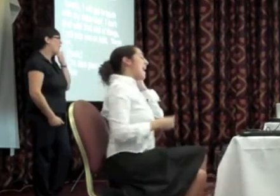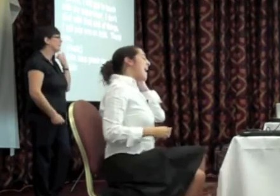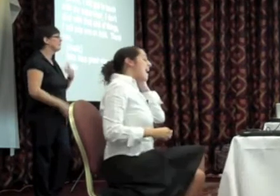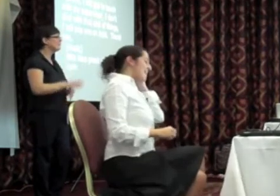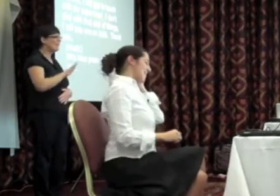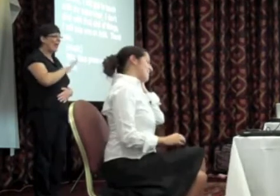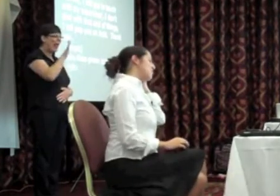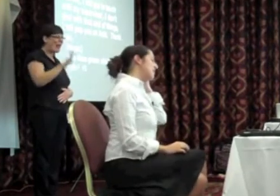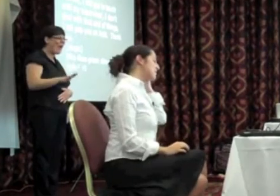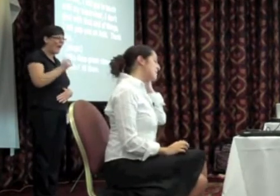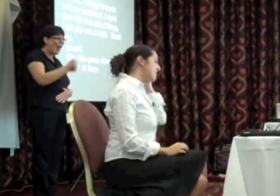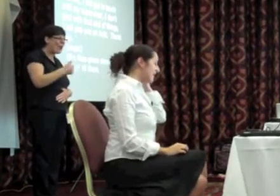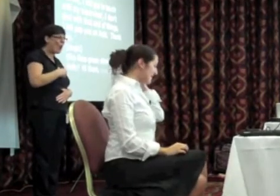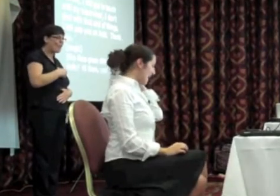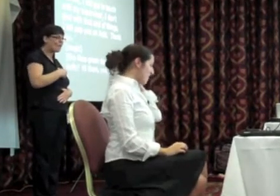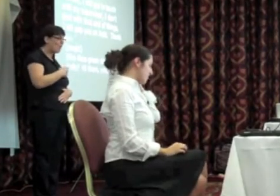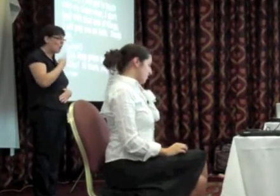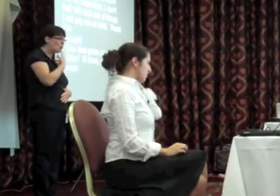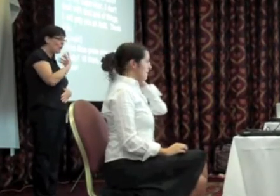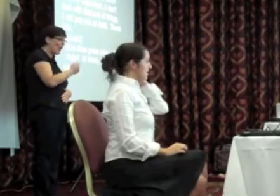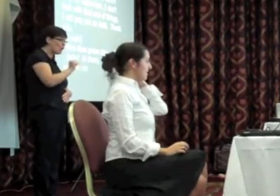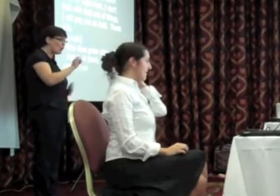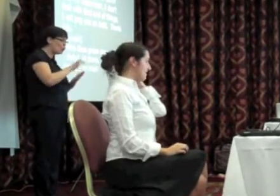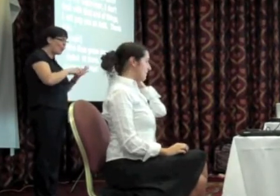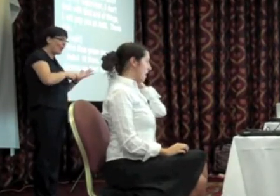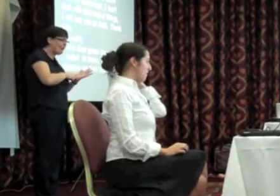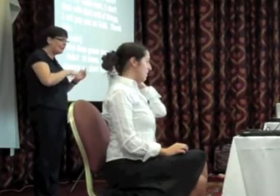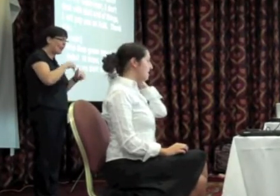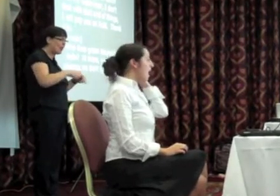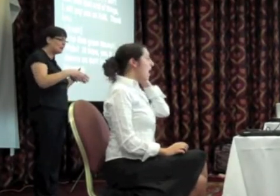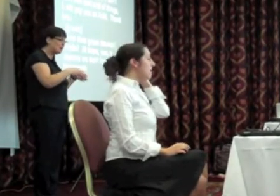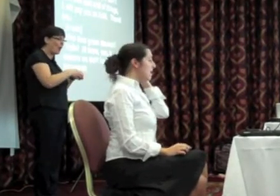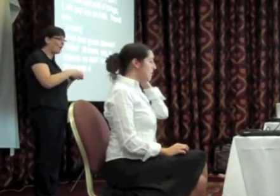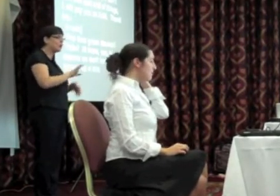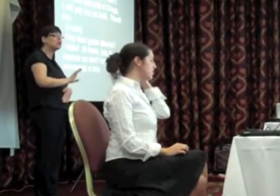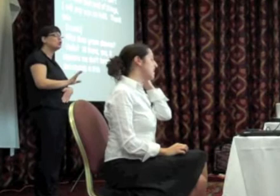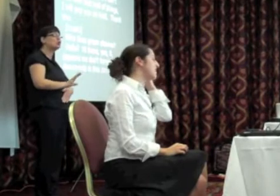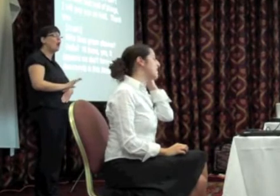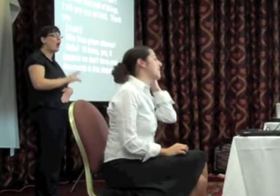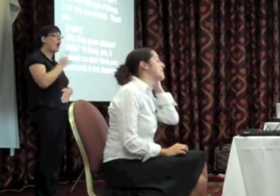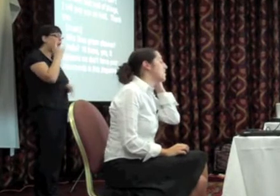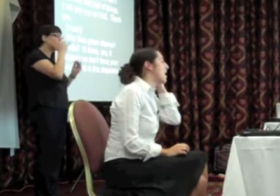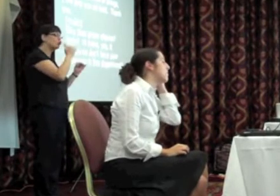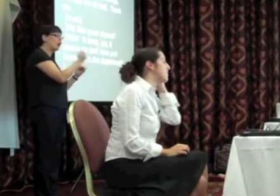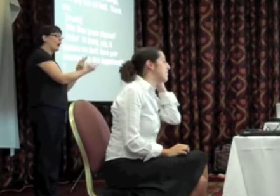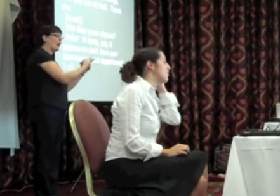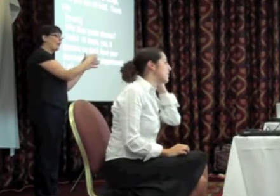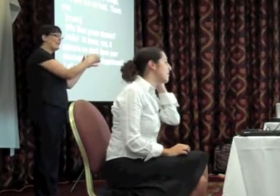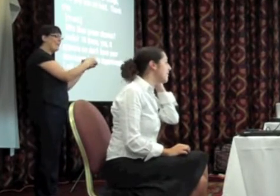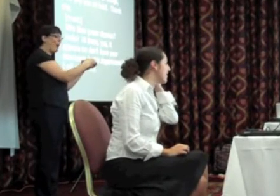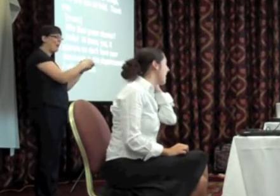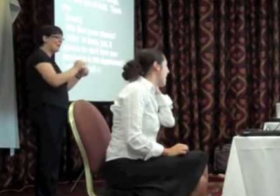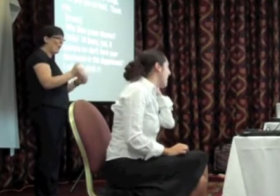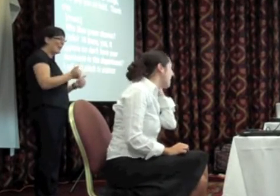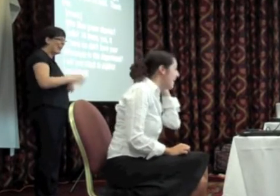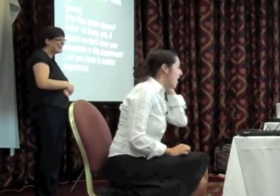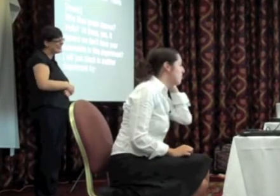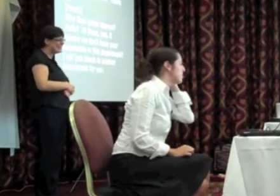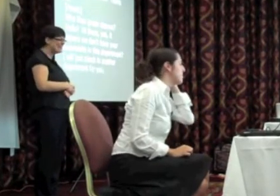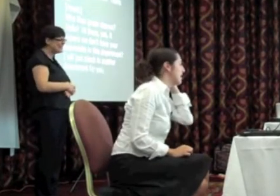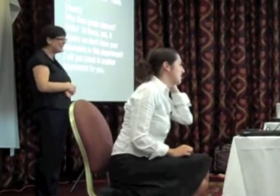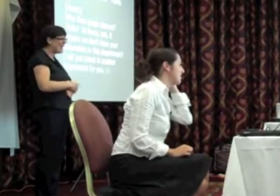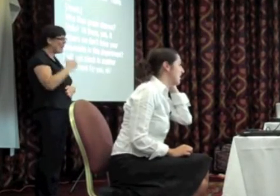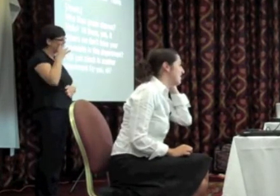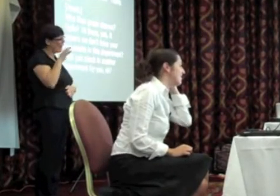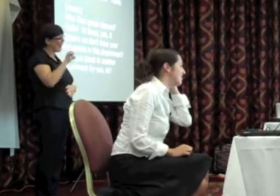Oh, hello. Hi there. Yes, it appears that we don't actually have your documents in this department. I'll just check in another department for you. Okay.